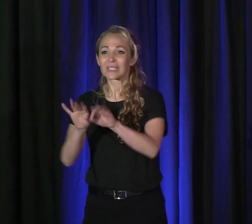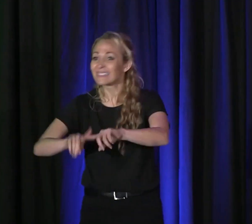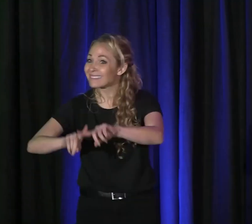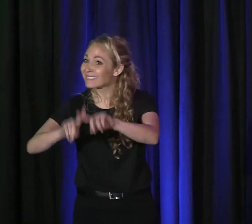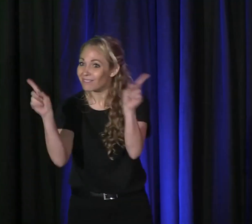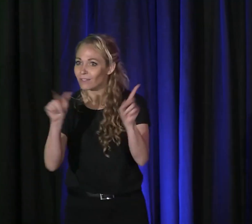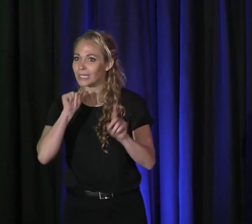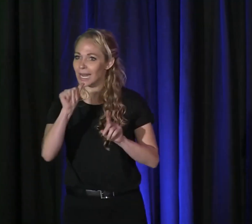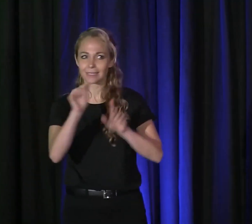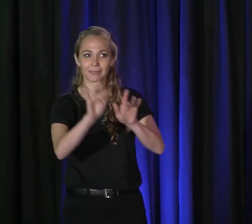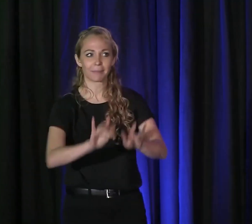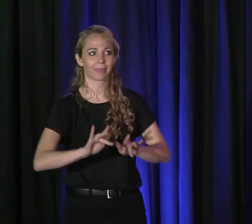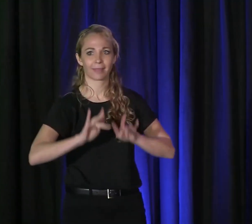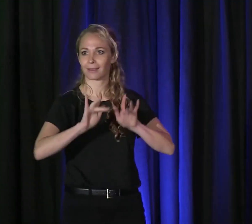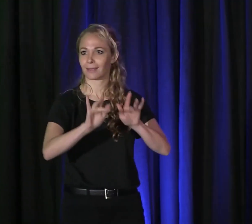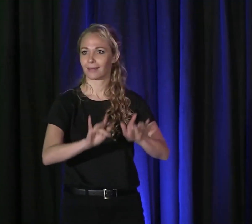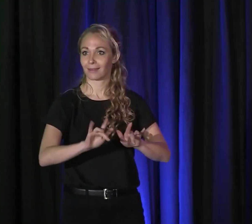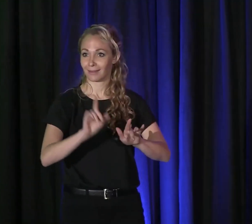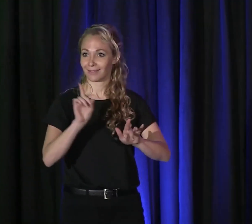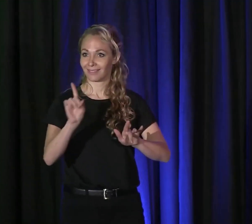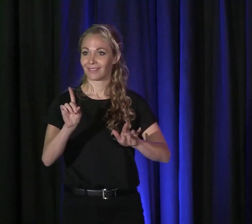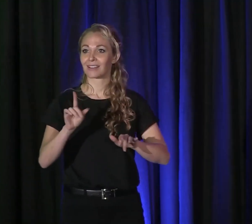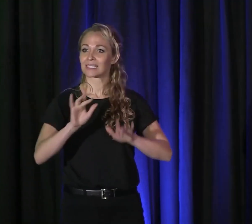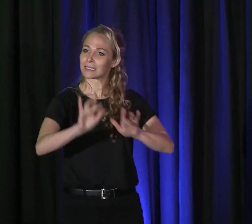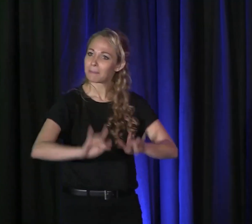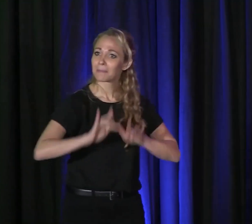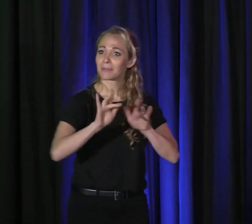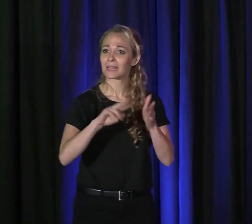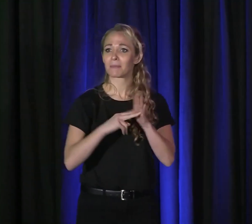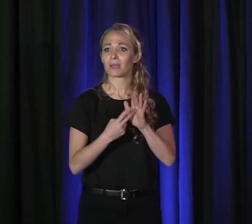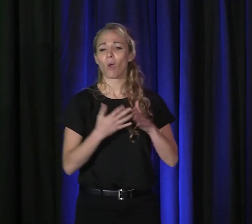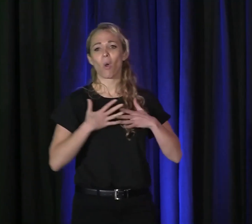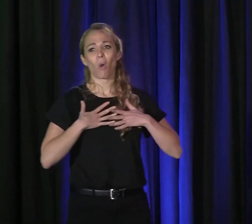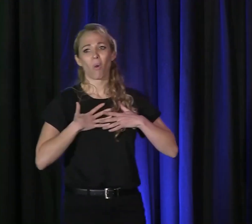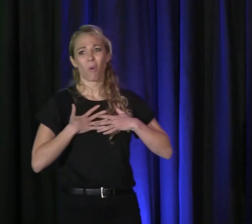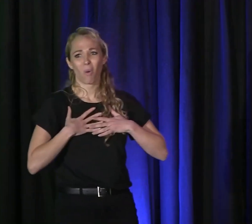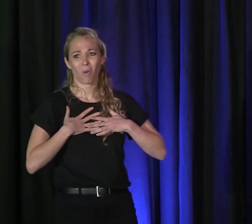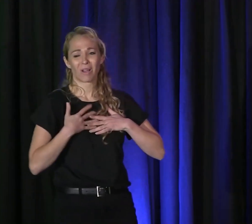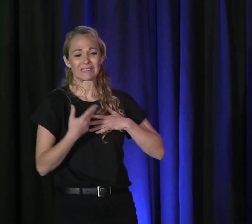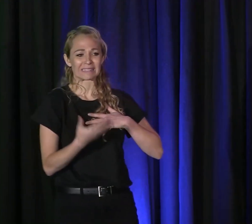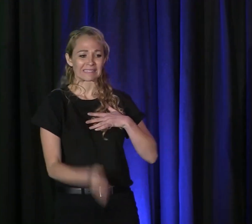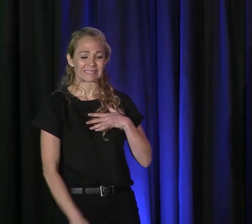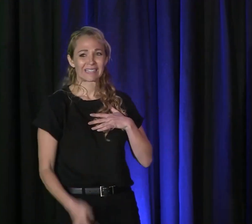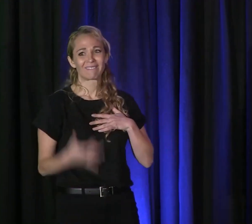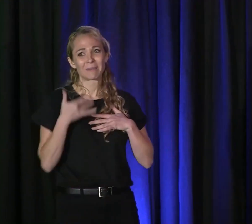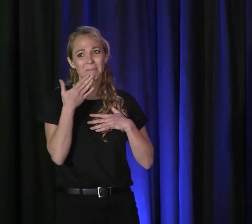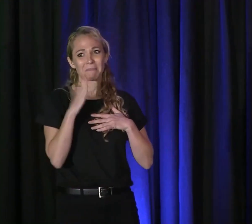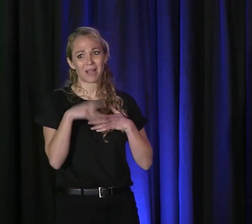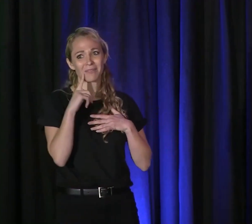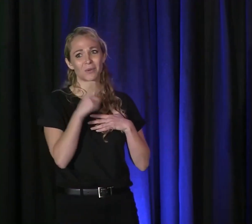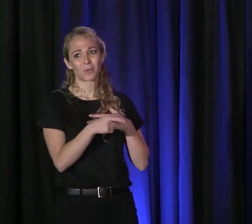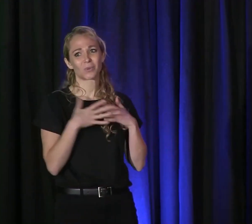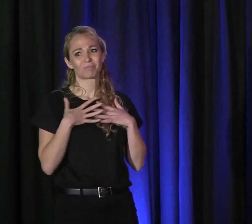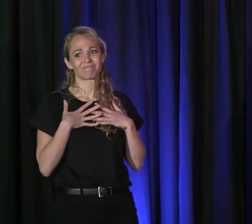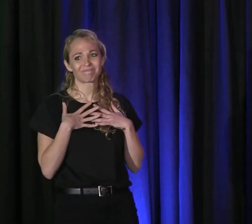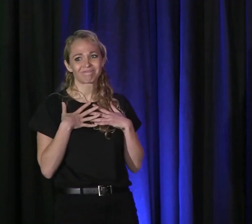view. Now it's different. It's distinct from sympathy. Sympathy means you